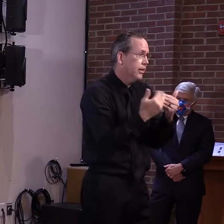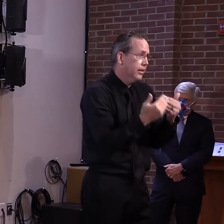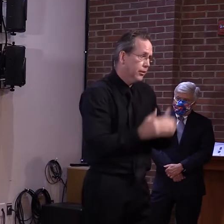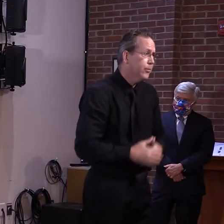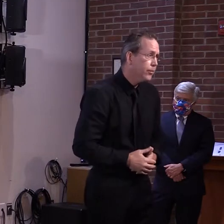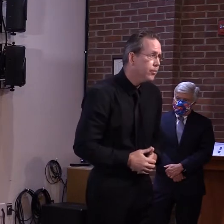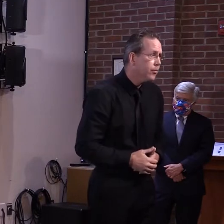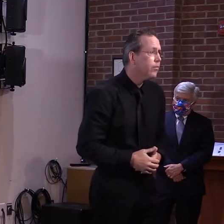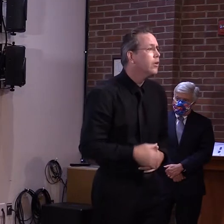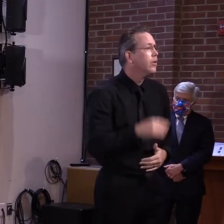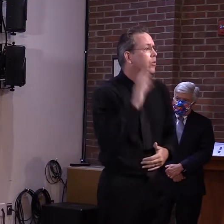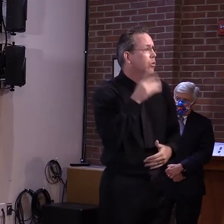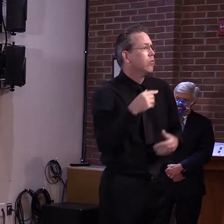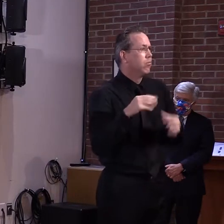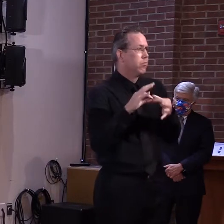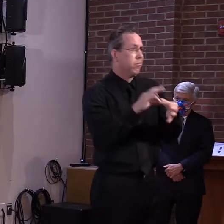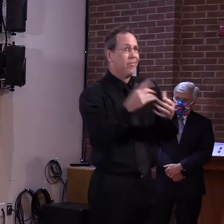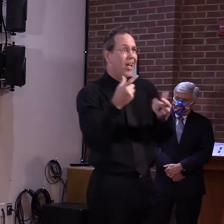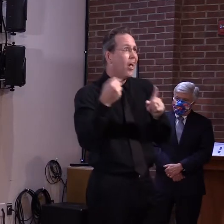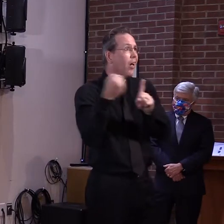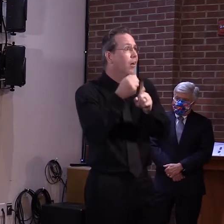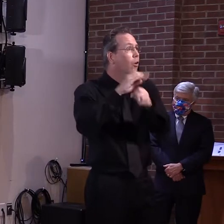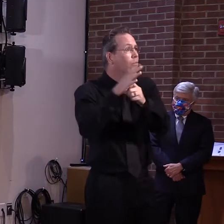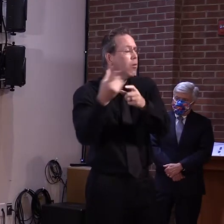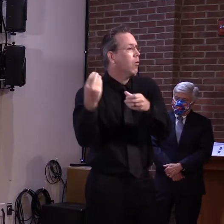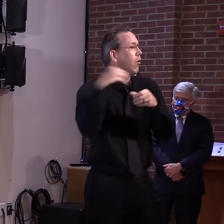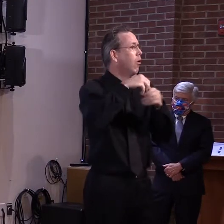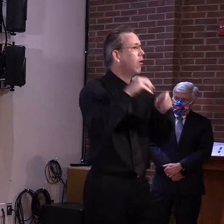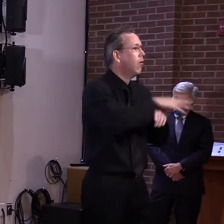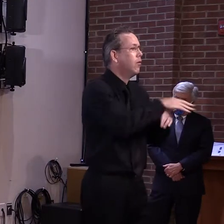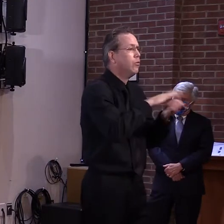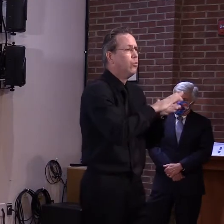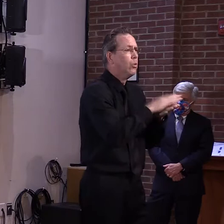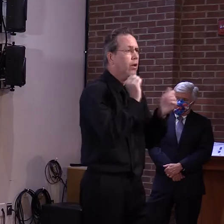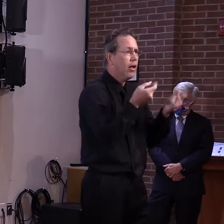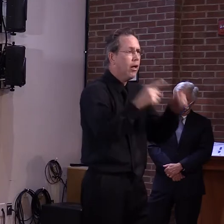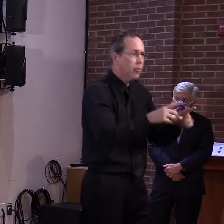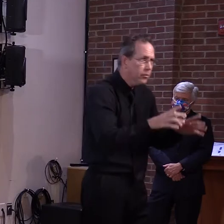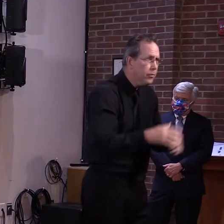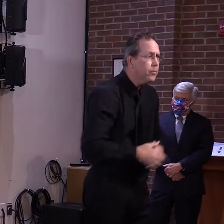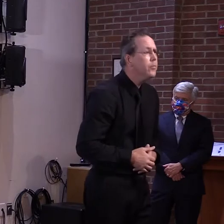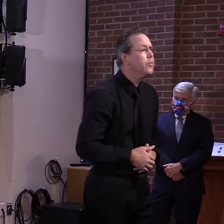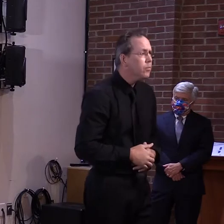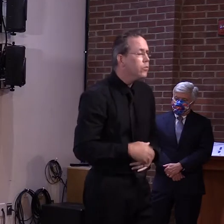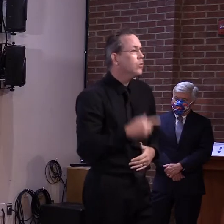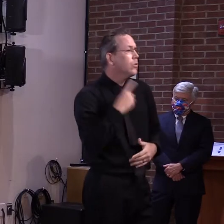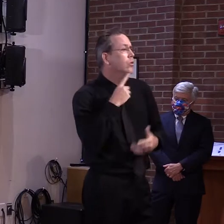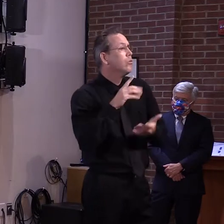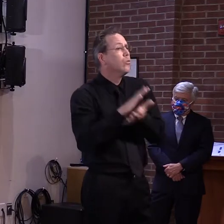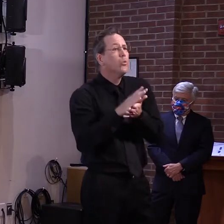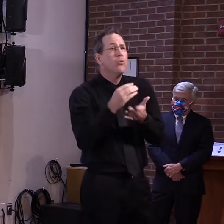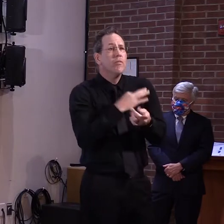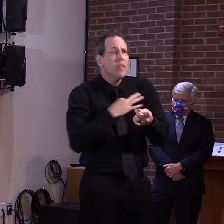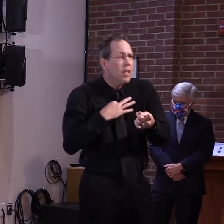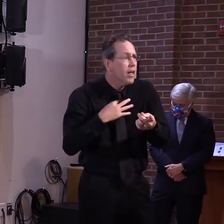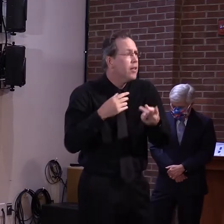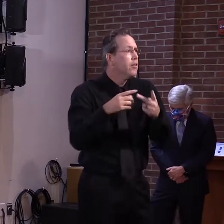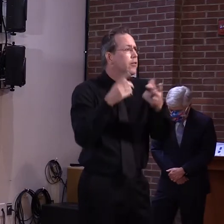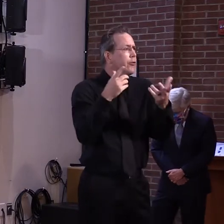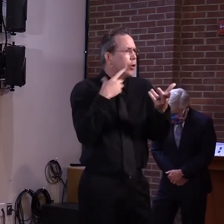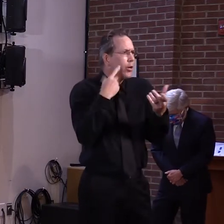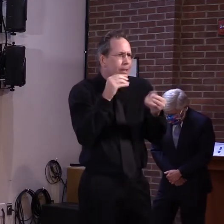schools. So I want parents and school employees to know, the people on the stage and our teams behind the